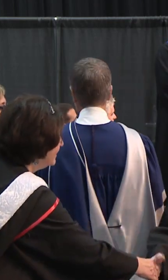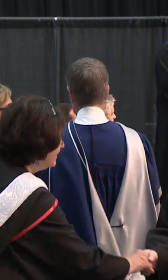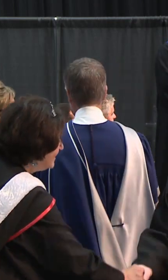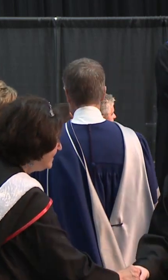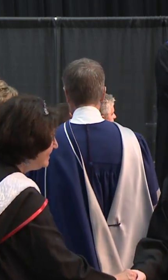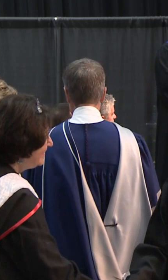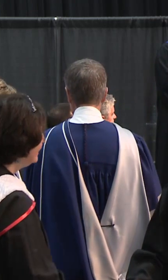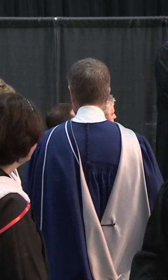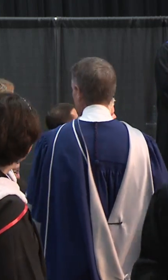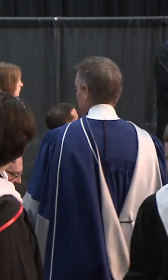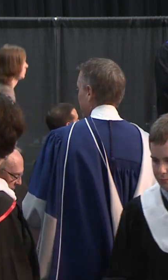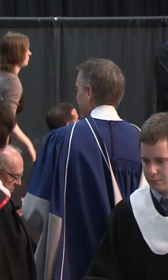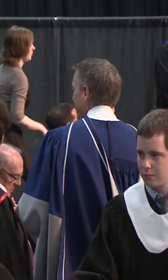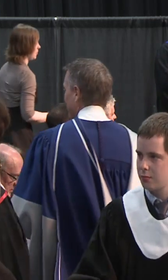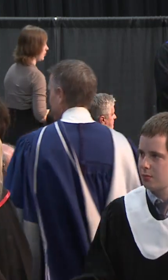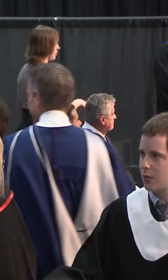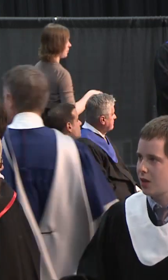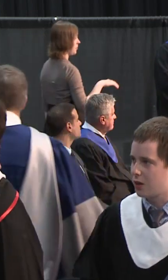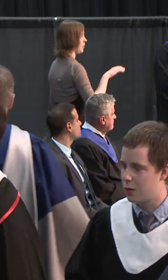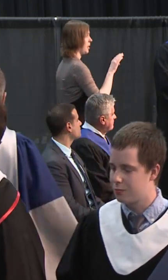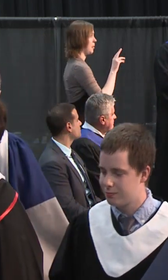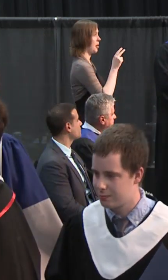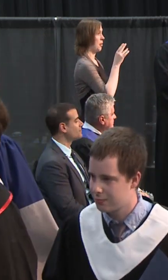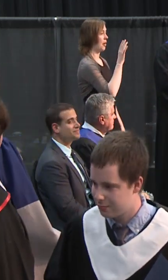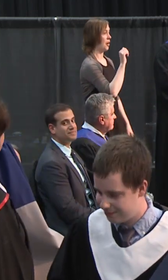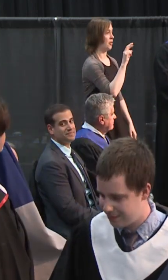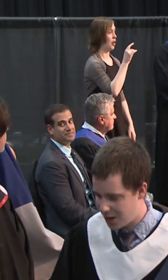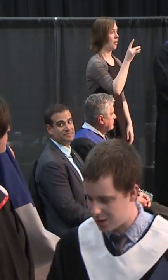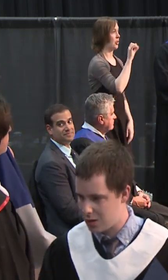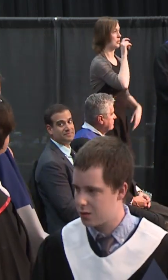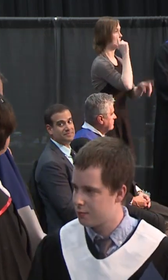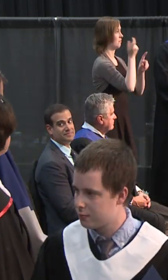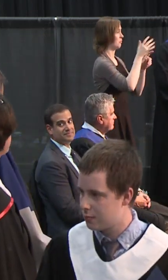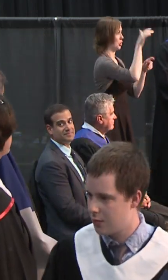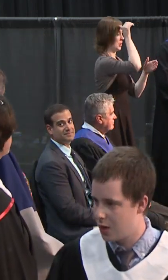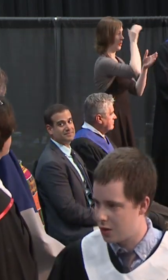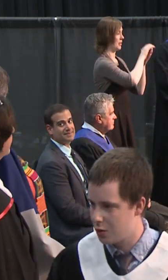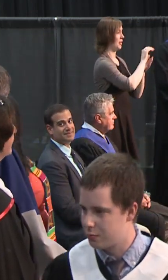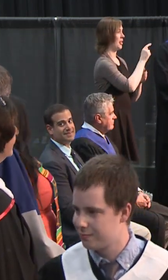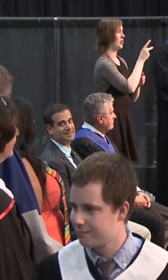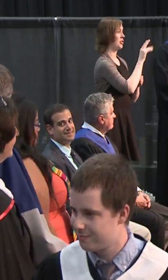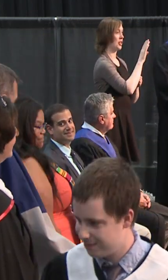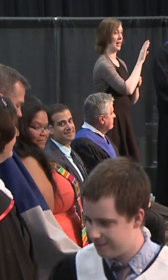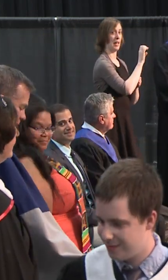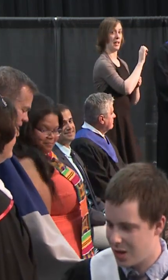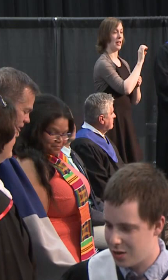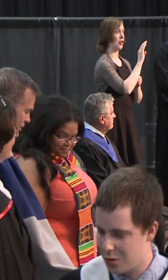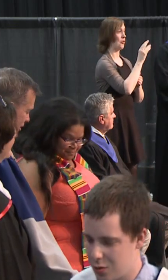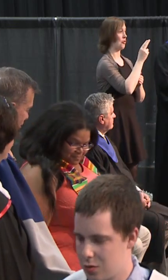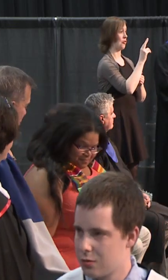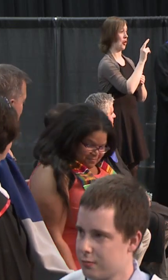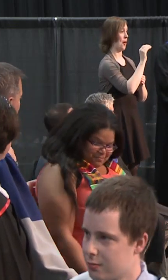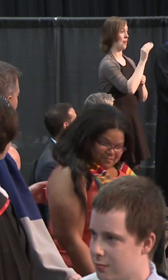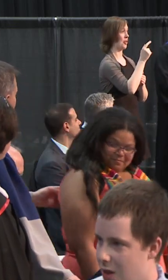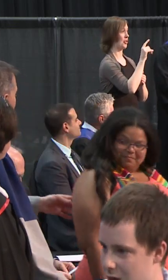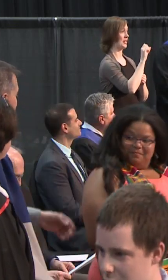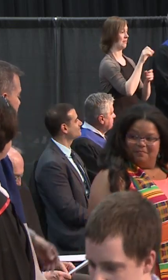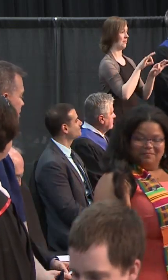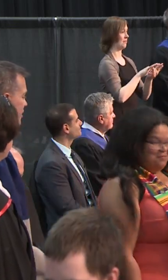Barbara Roberts joins us now to present her husband, Andre Roberts, his diploma in Business Administration